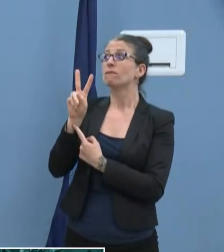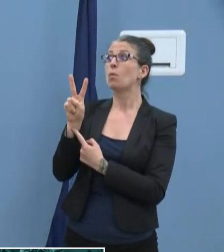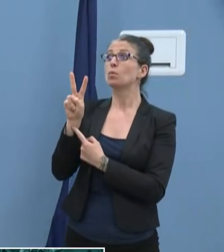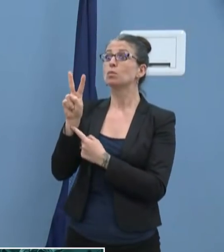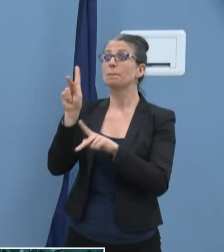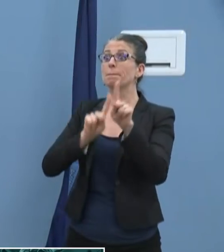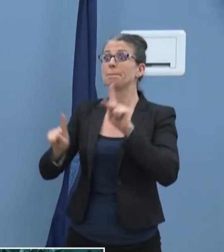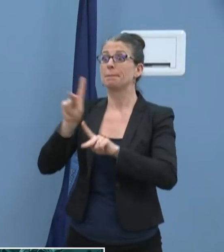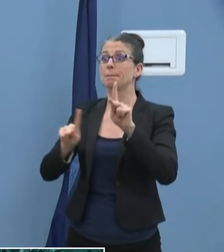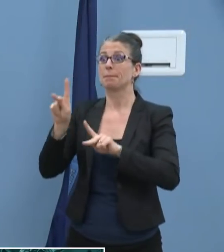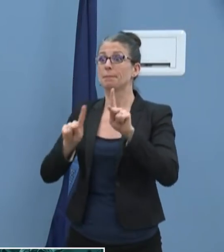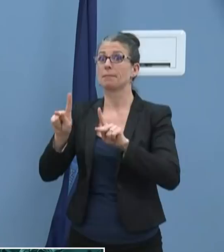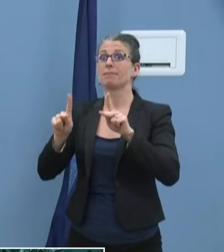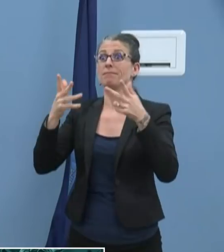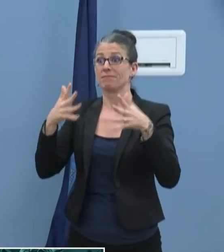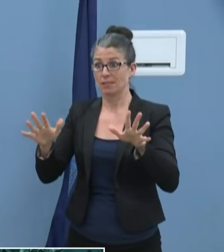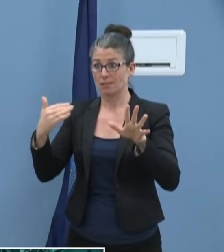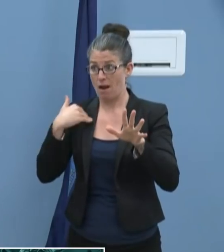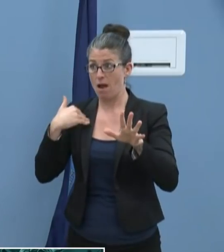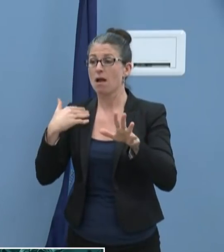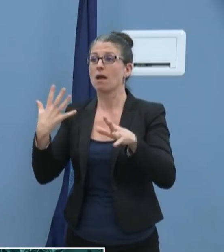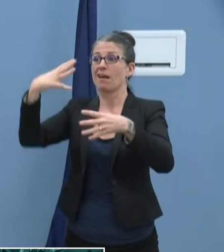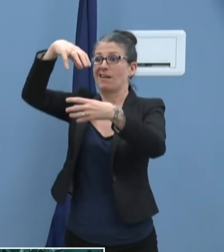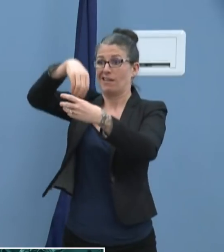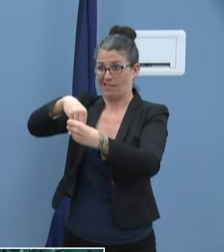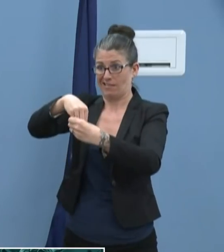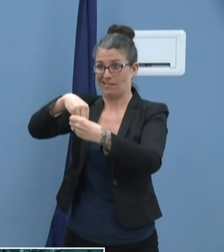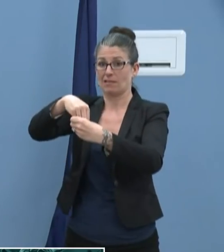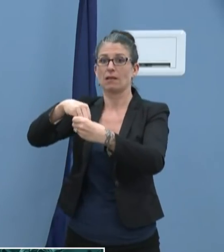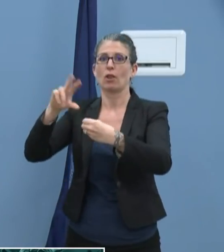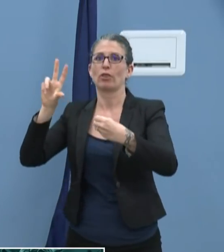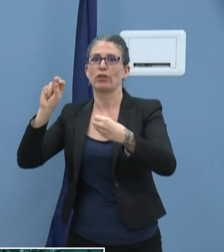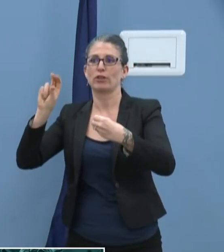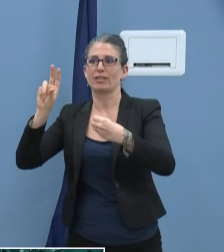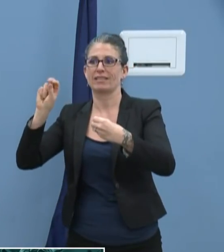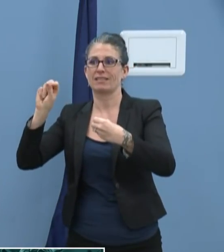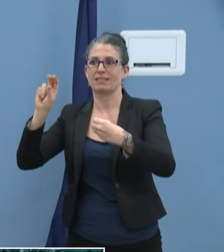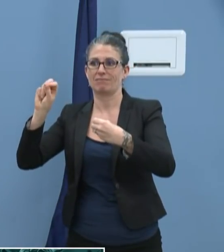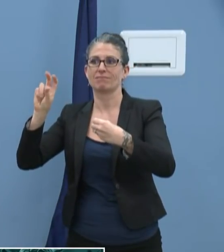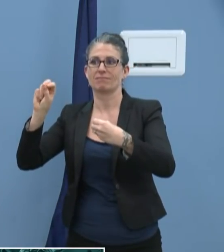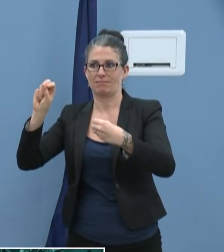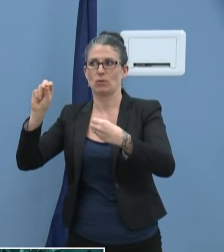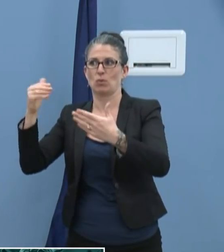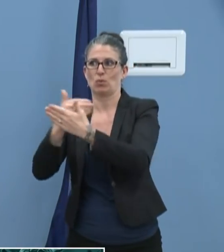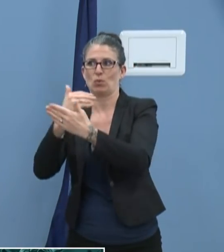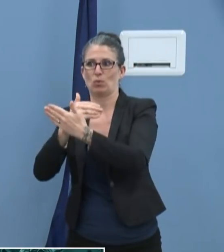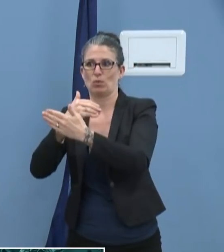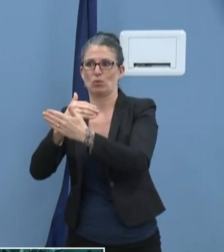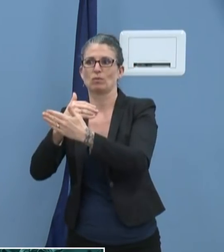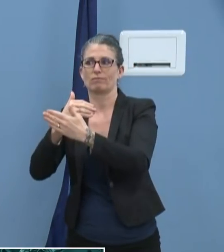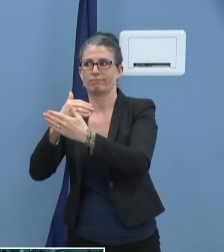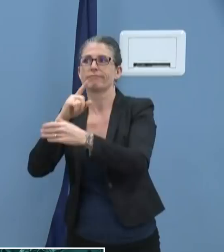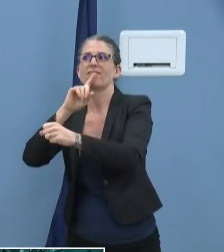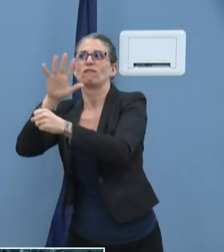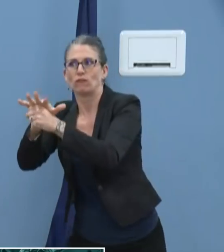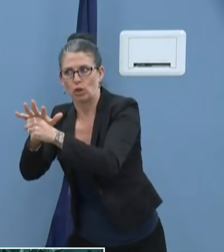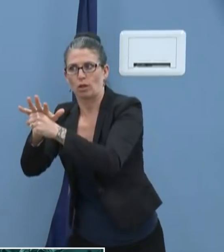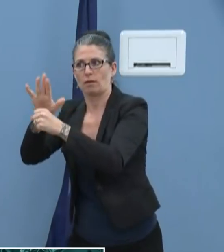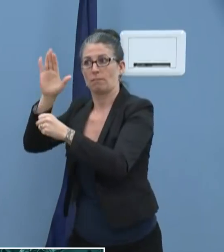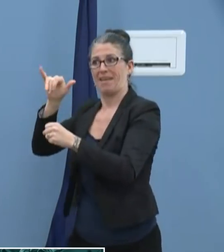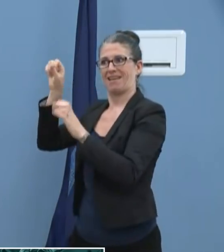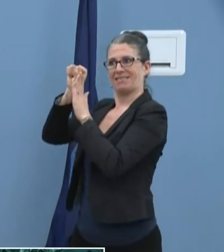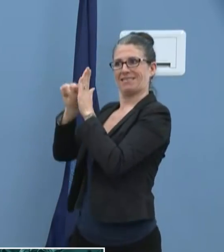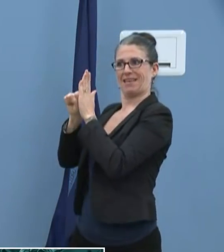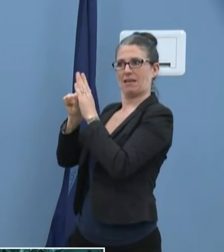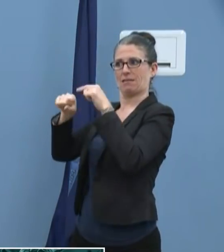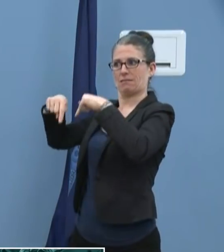are positive and have been confirmed by our state laboratory here in Augusta. Twelve are labeled as presumptive